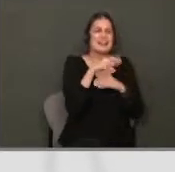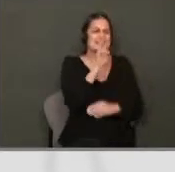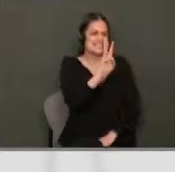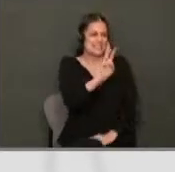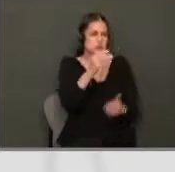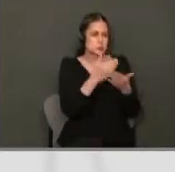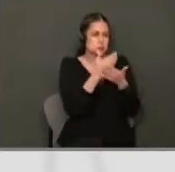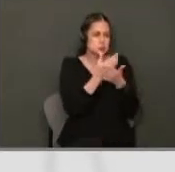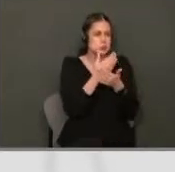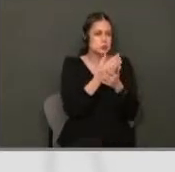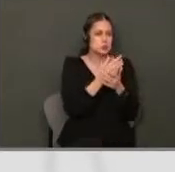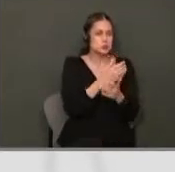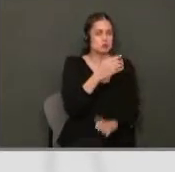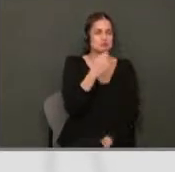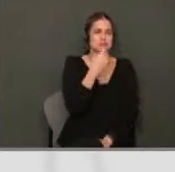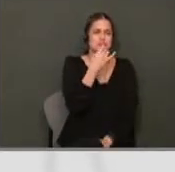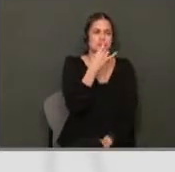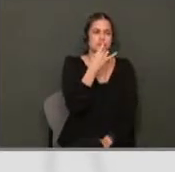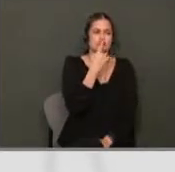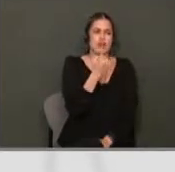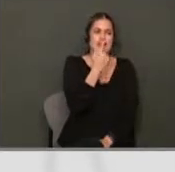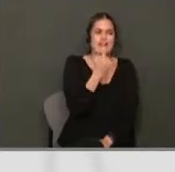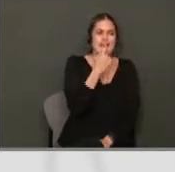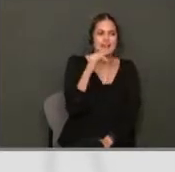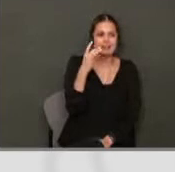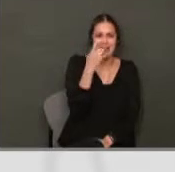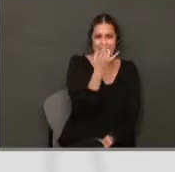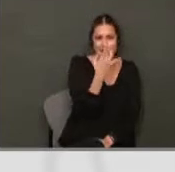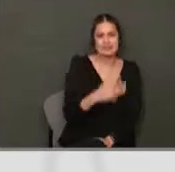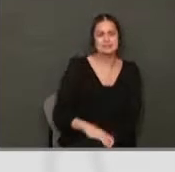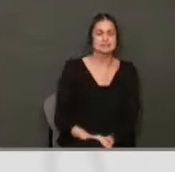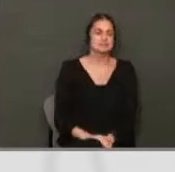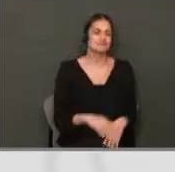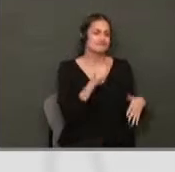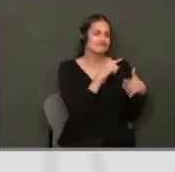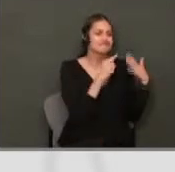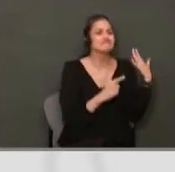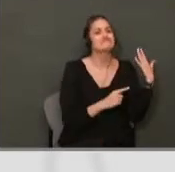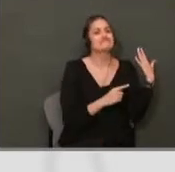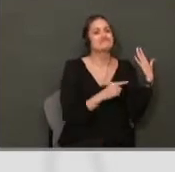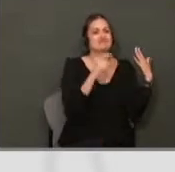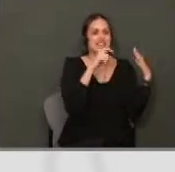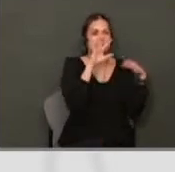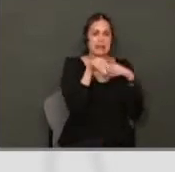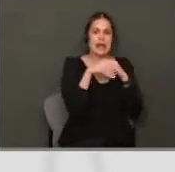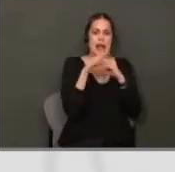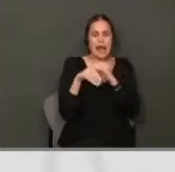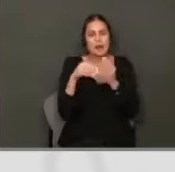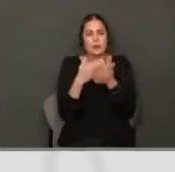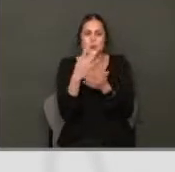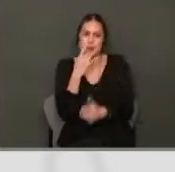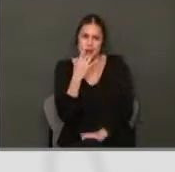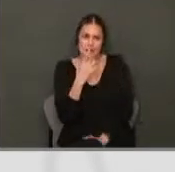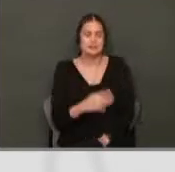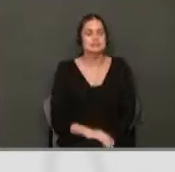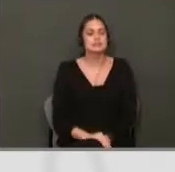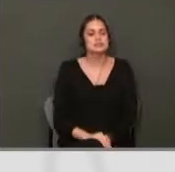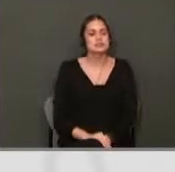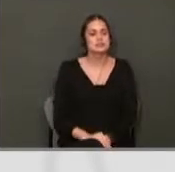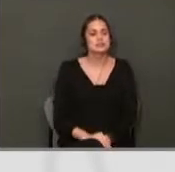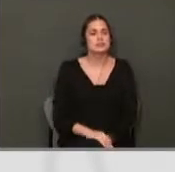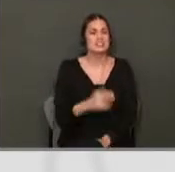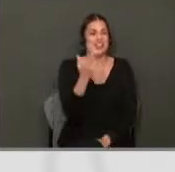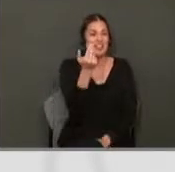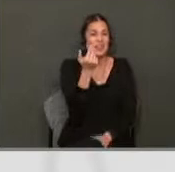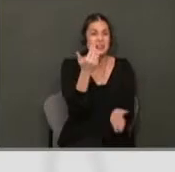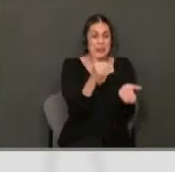signals and doing additional design work on other intersections that need traffic signals. This is a